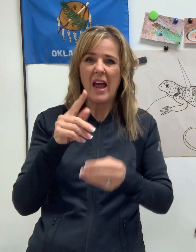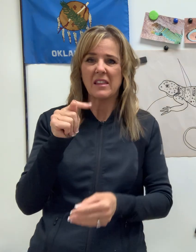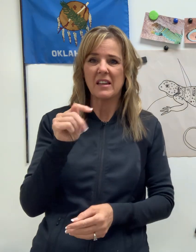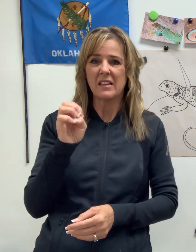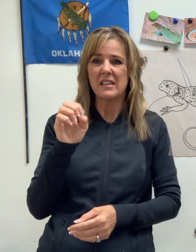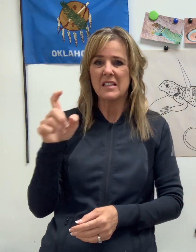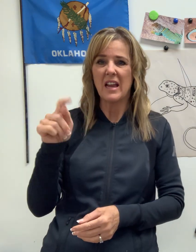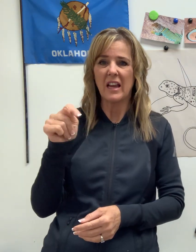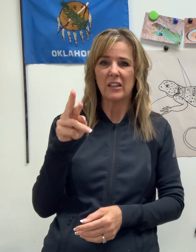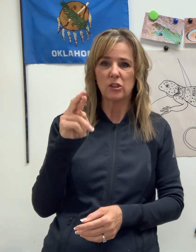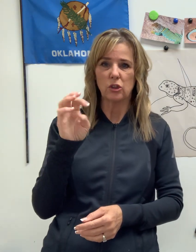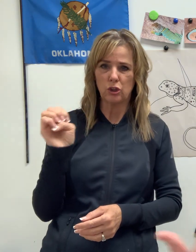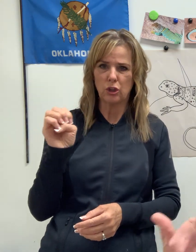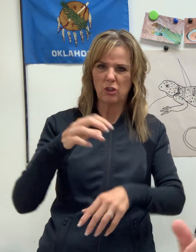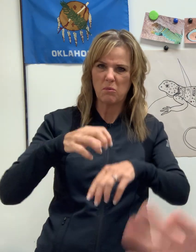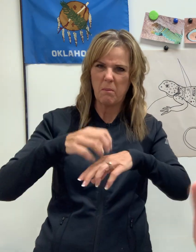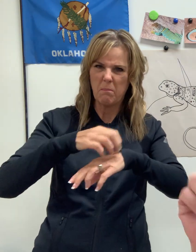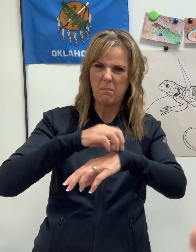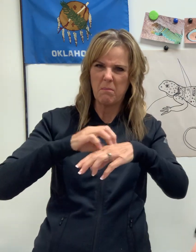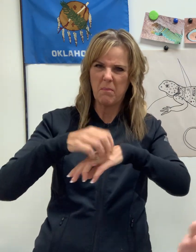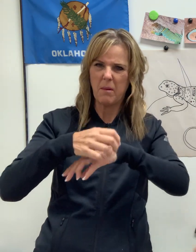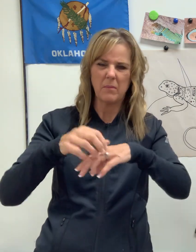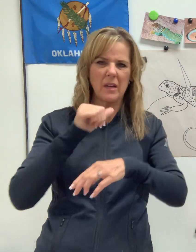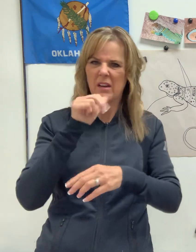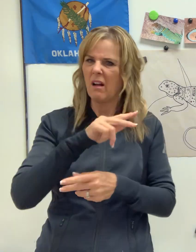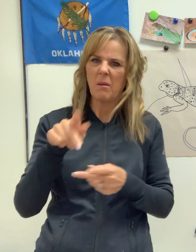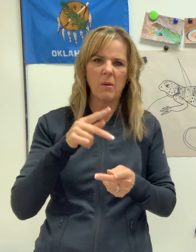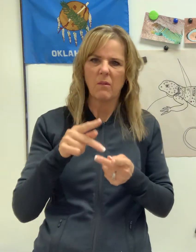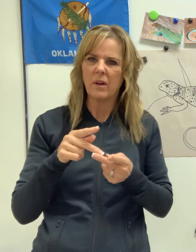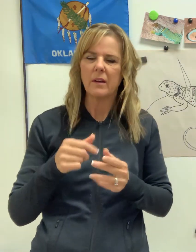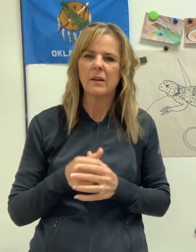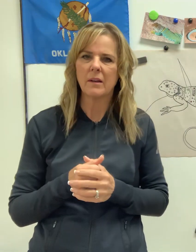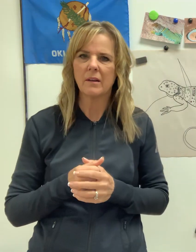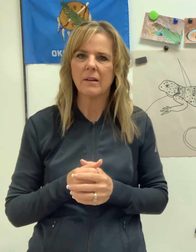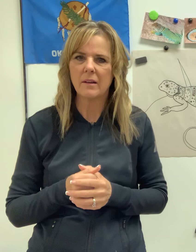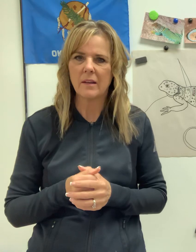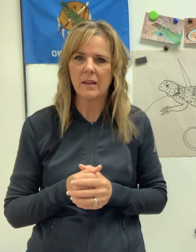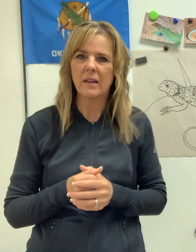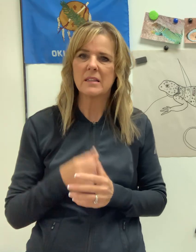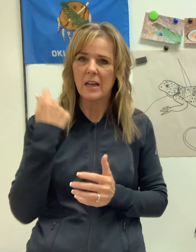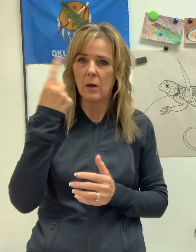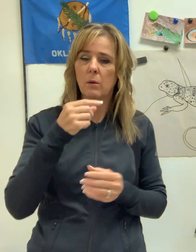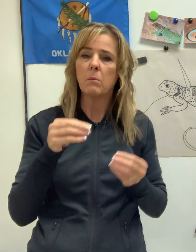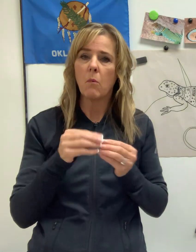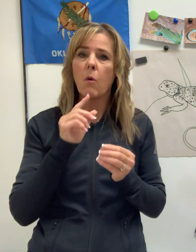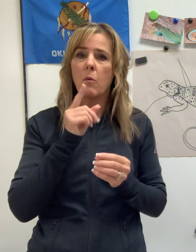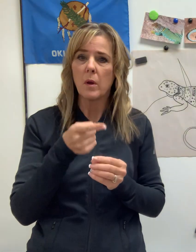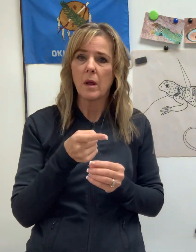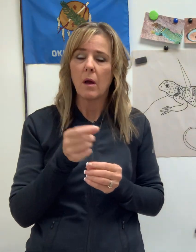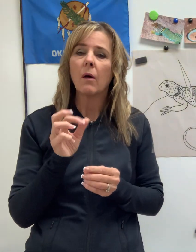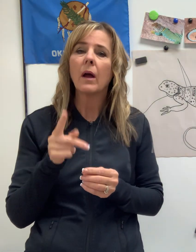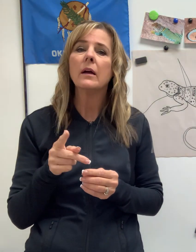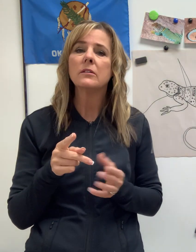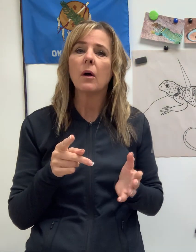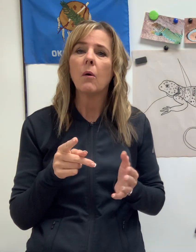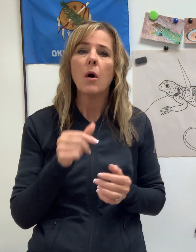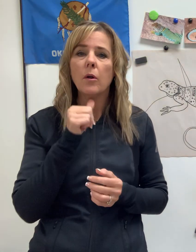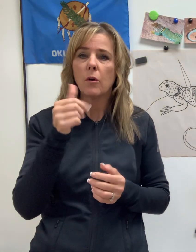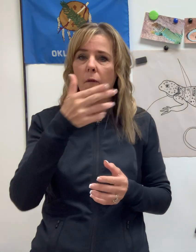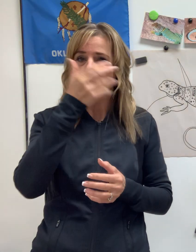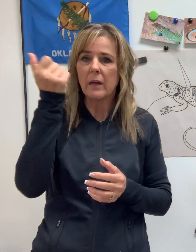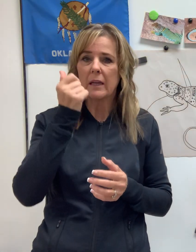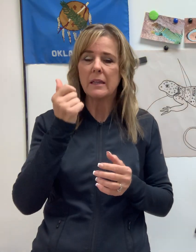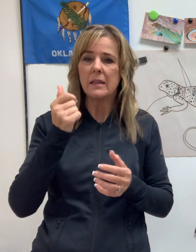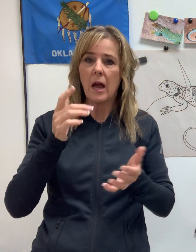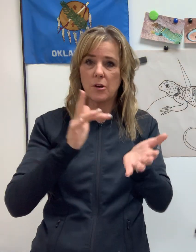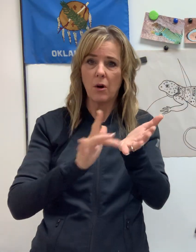the rock, texture on his skin, make it not perfect, because that'll make it even more realistic. So guys, don't forget to